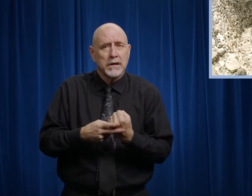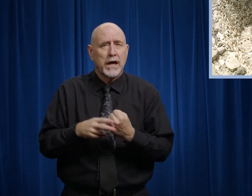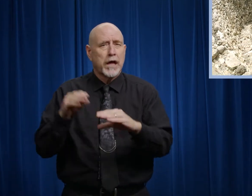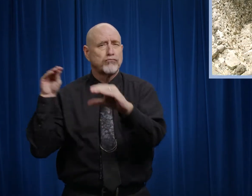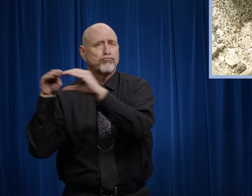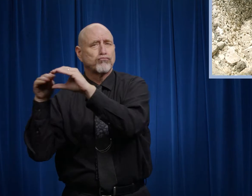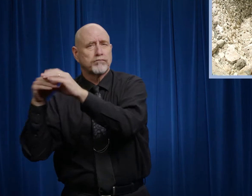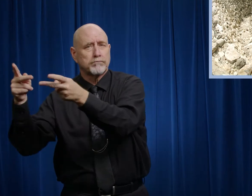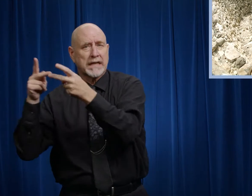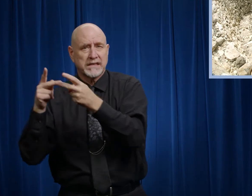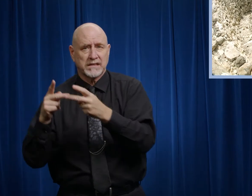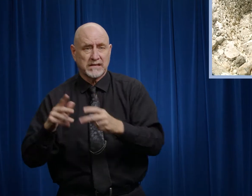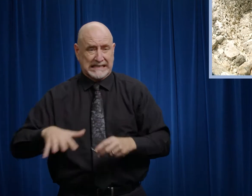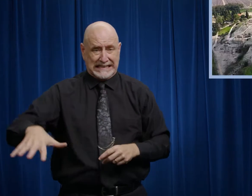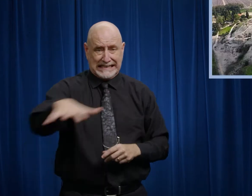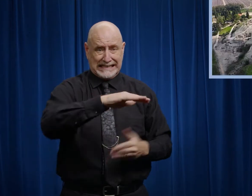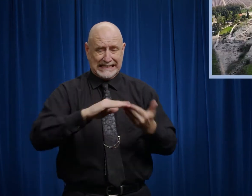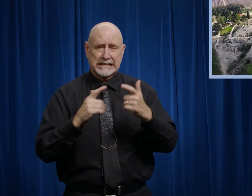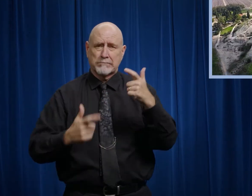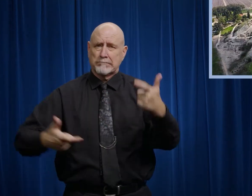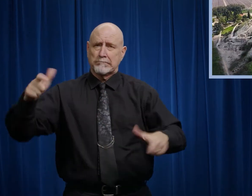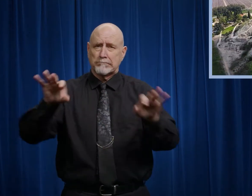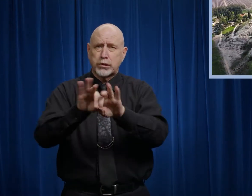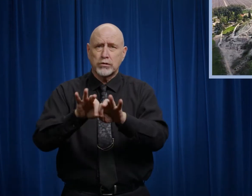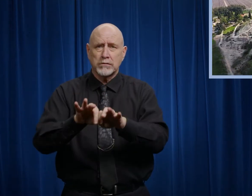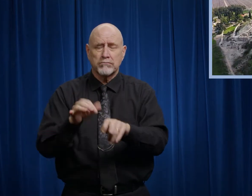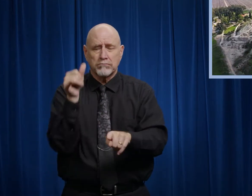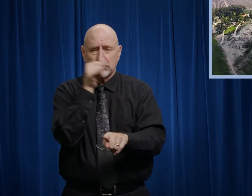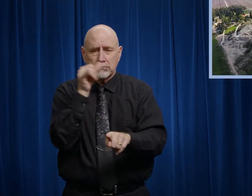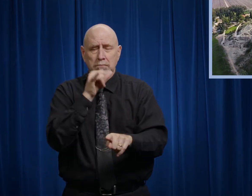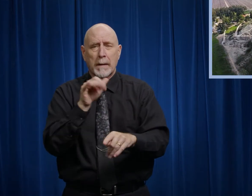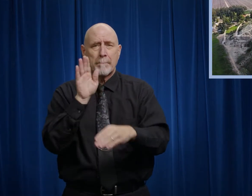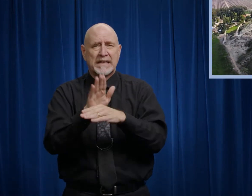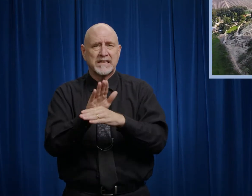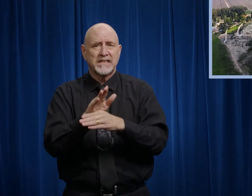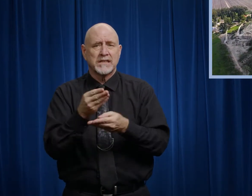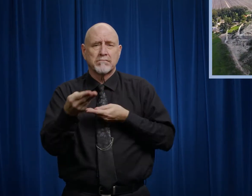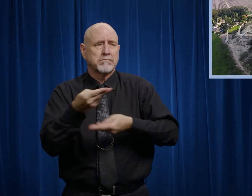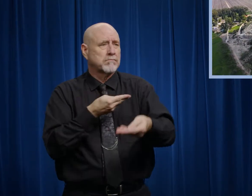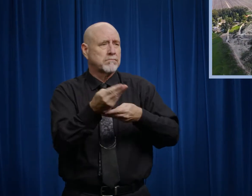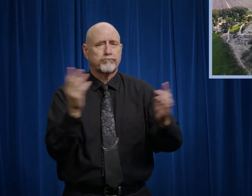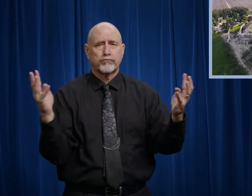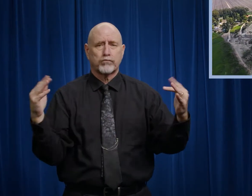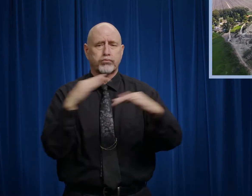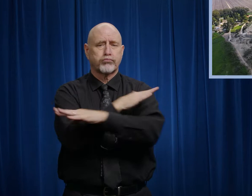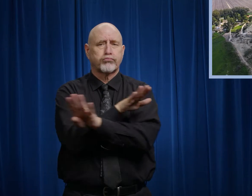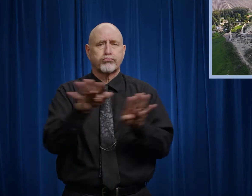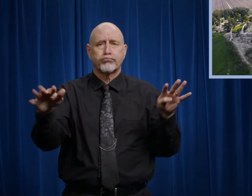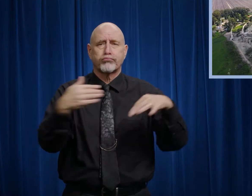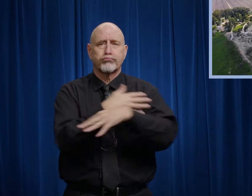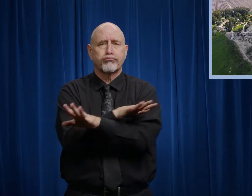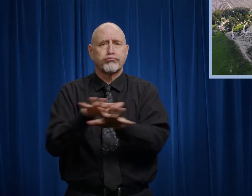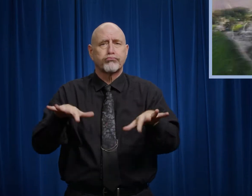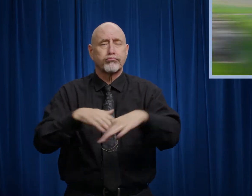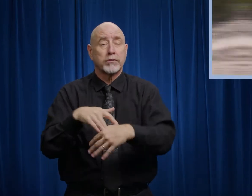which indicates that this was a highly important city and a center for commerce and trade.